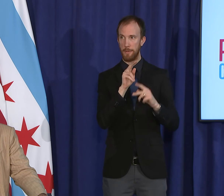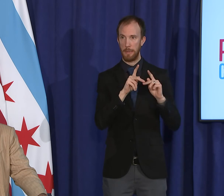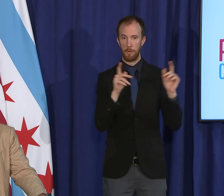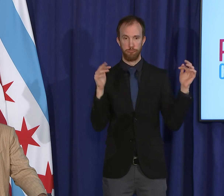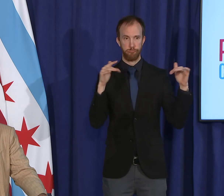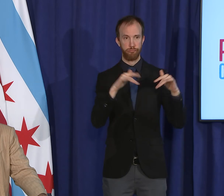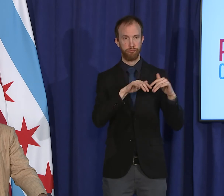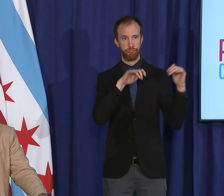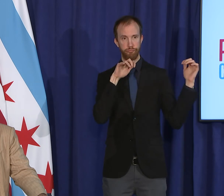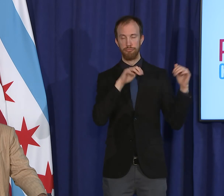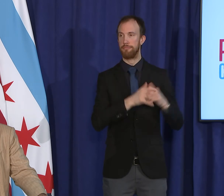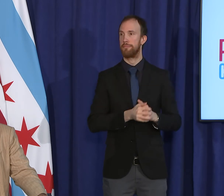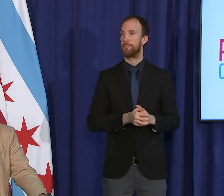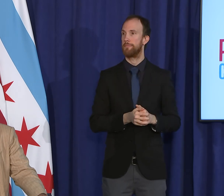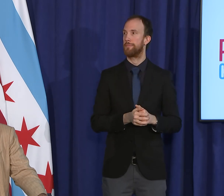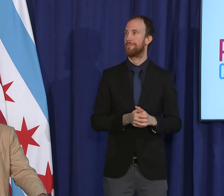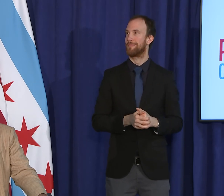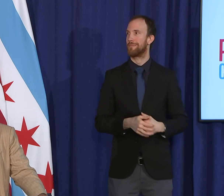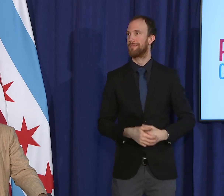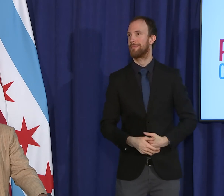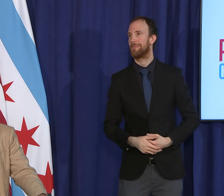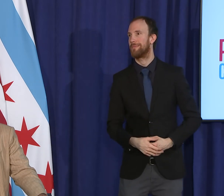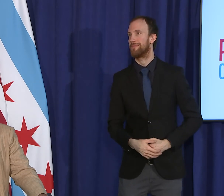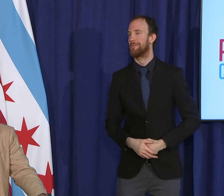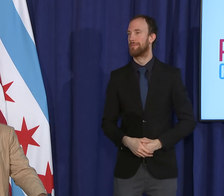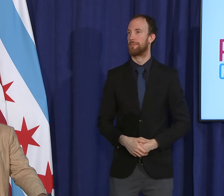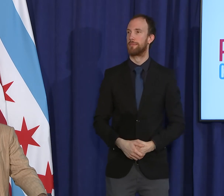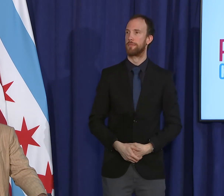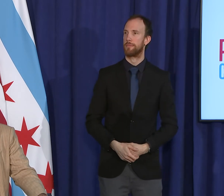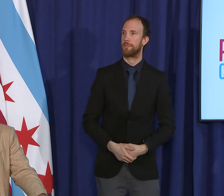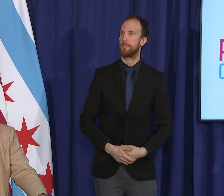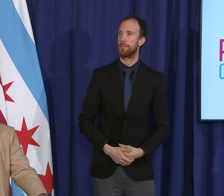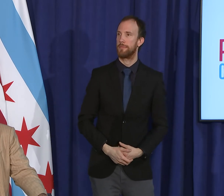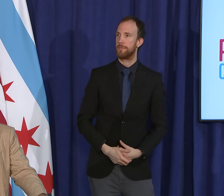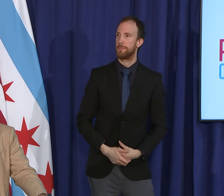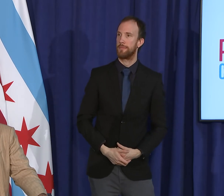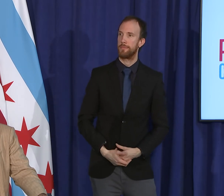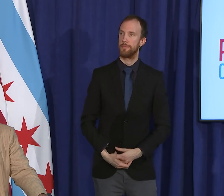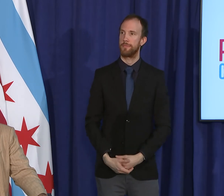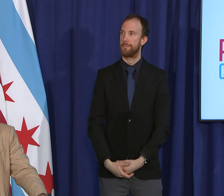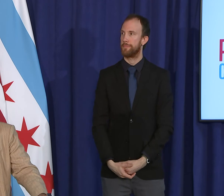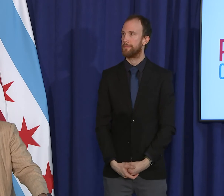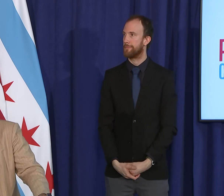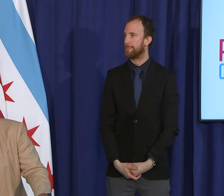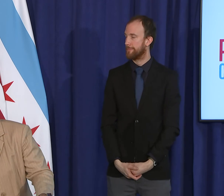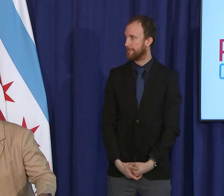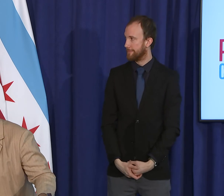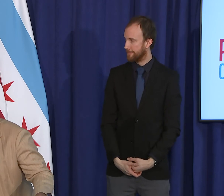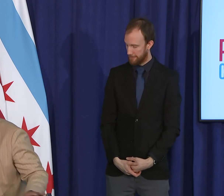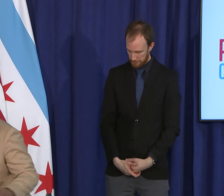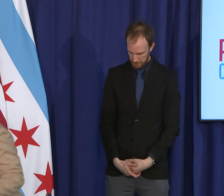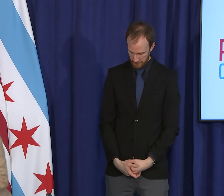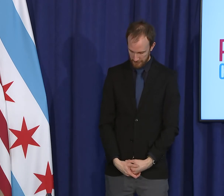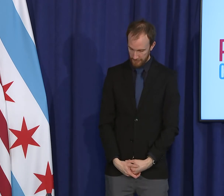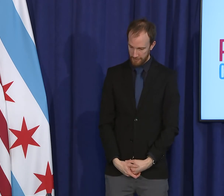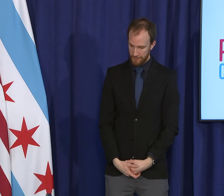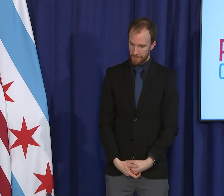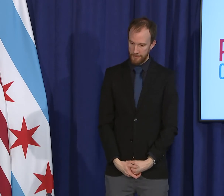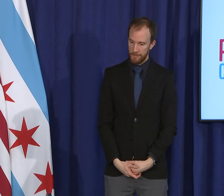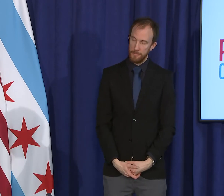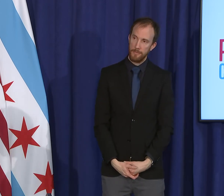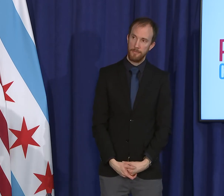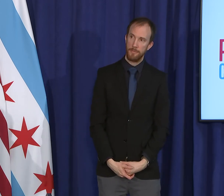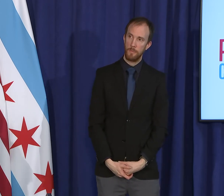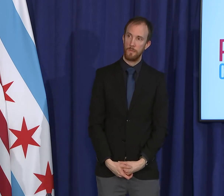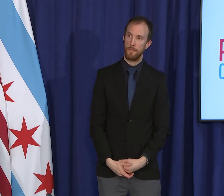the question. Mary, can you give us Thank you. No worries. Actually, both of my questions are for Dr. Arwady. That's okay.